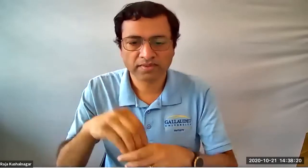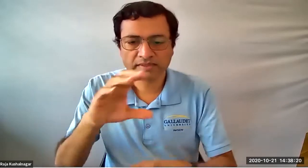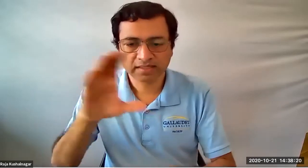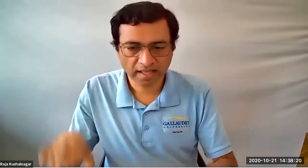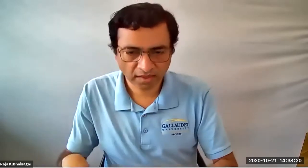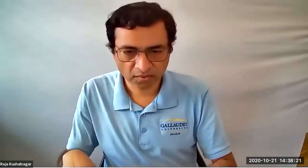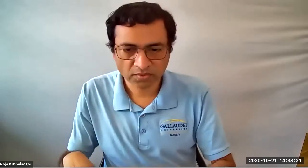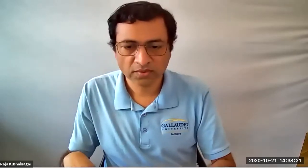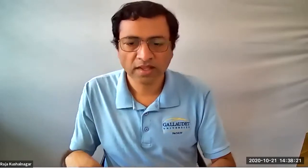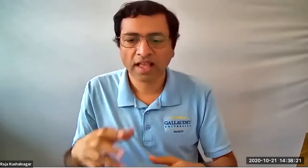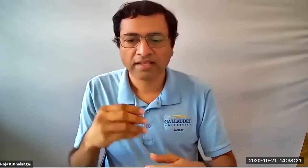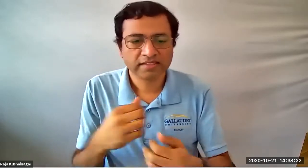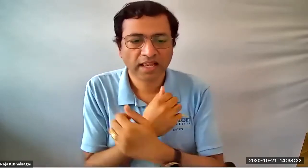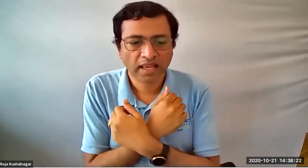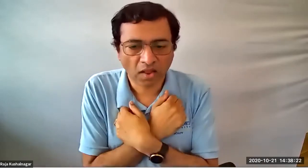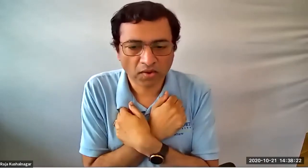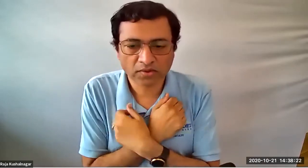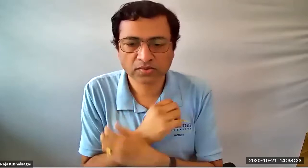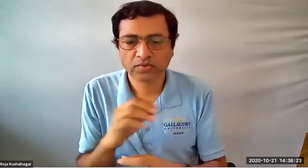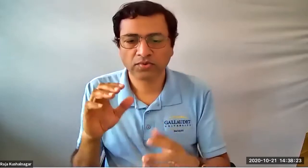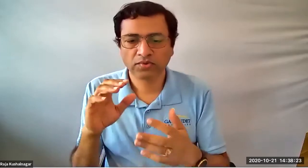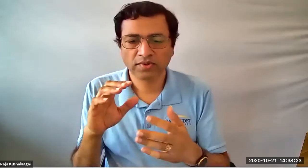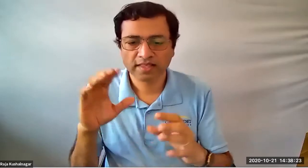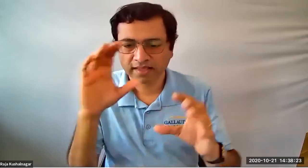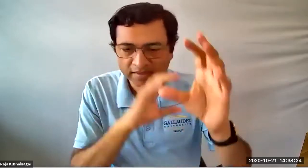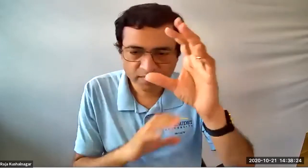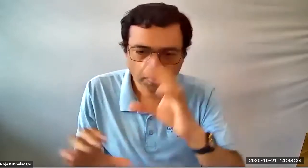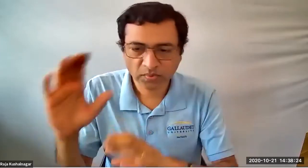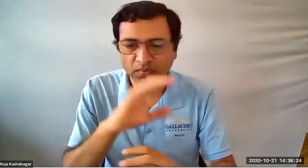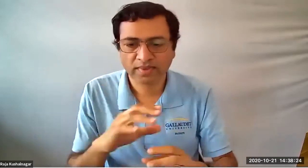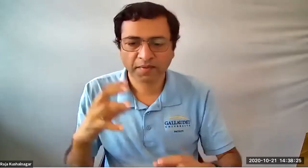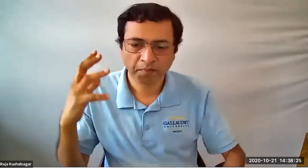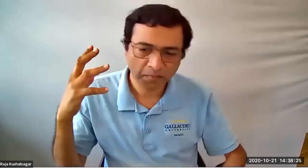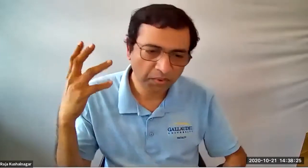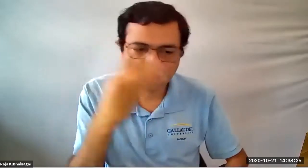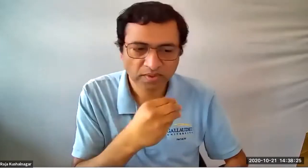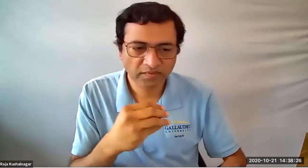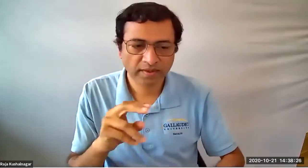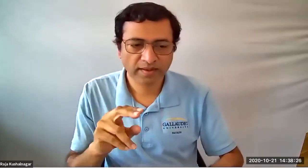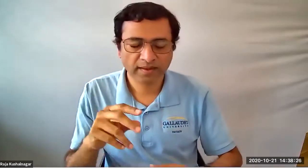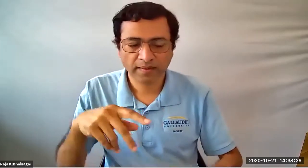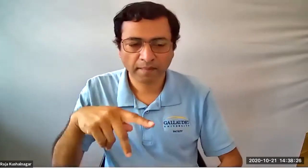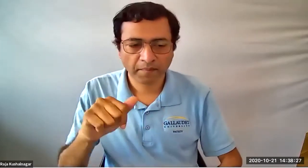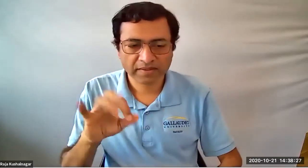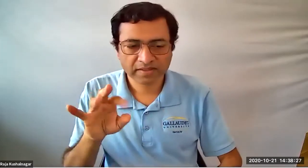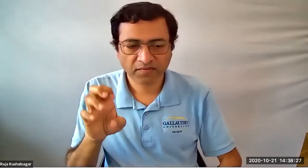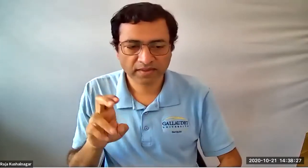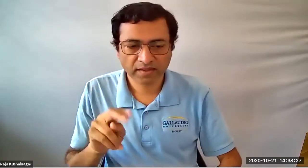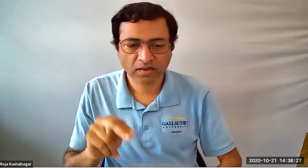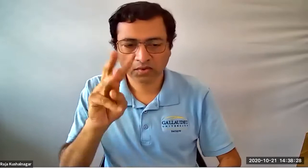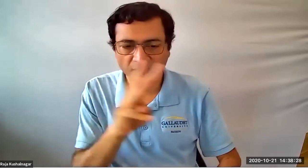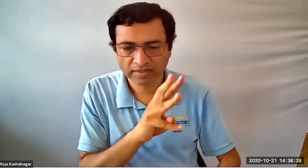from the University of Illinois at Urbana-Champaign. She has a BS in electrical engineering. She is a native